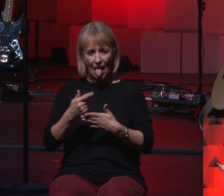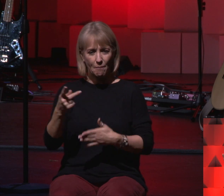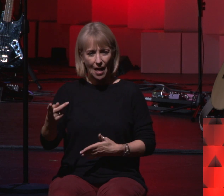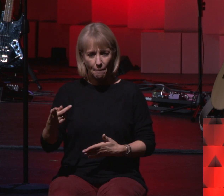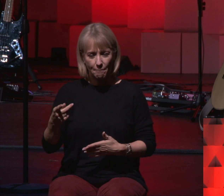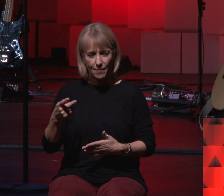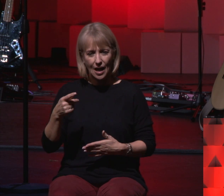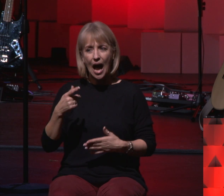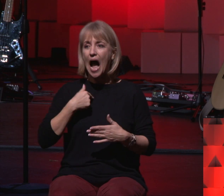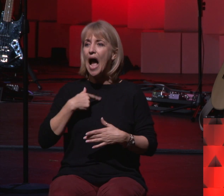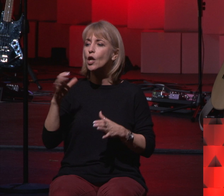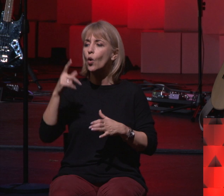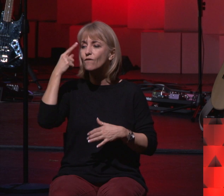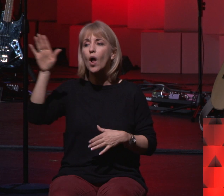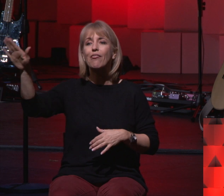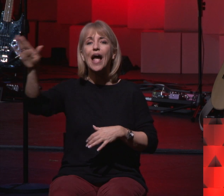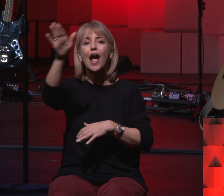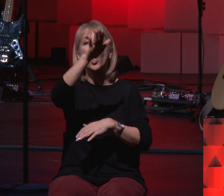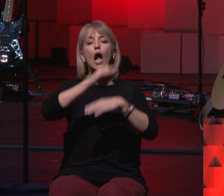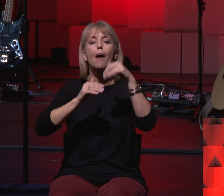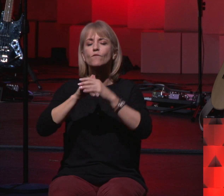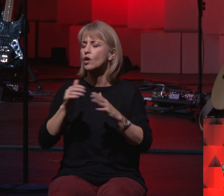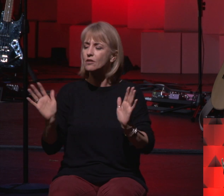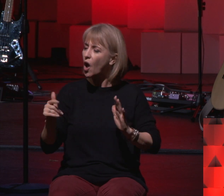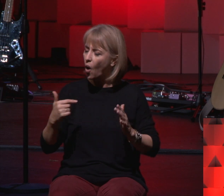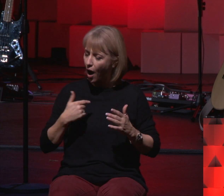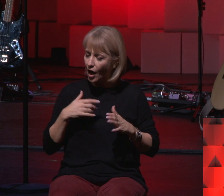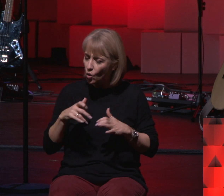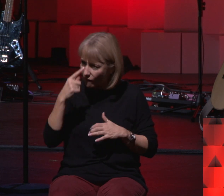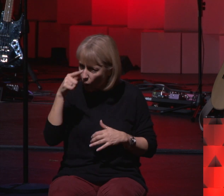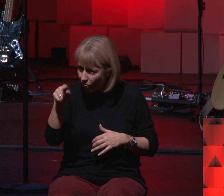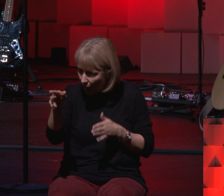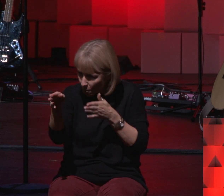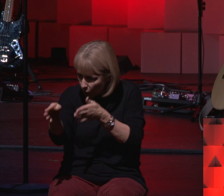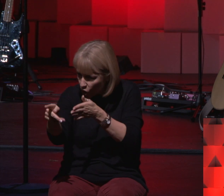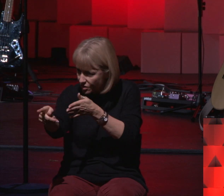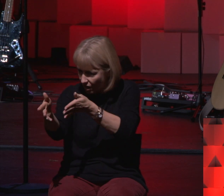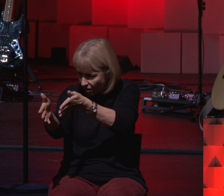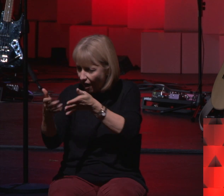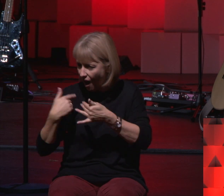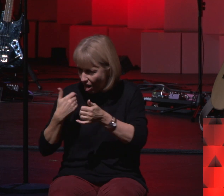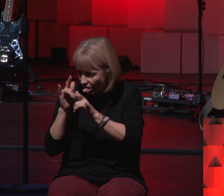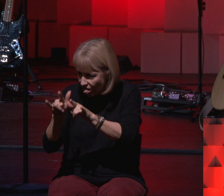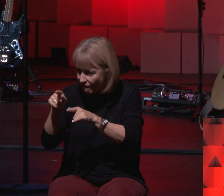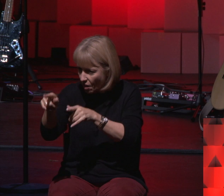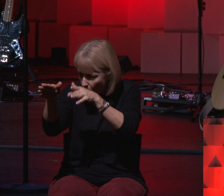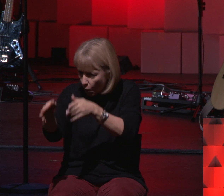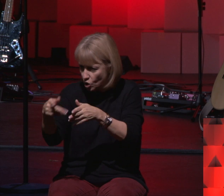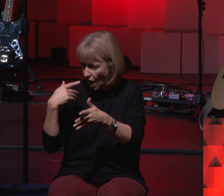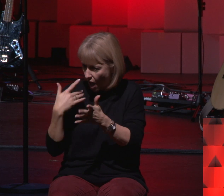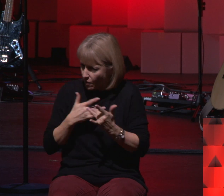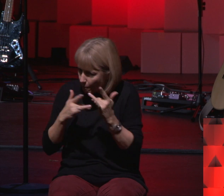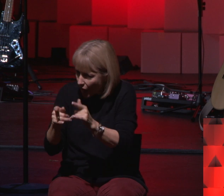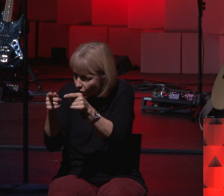for the comfort of everybody else? Those other areas are good. There is some concern there, but it's different than being motivated by